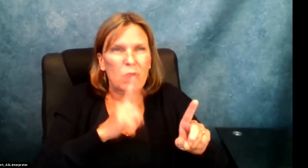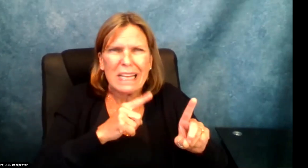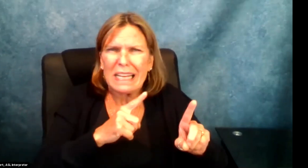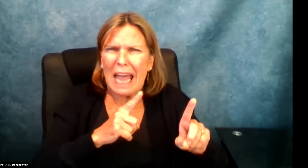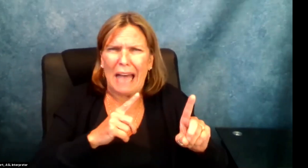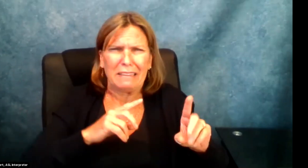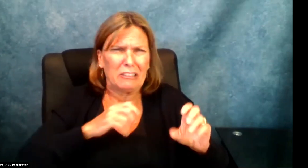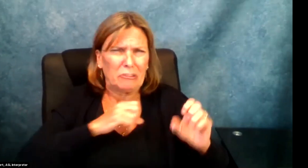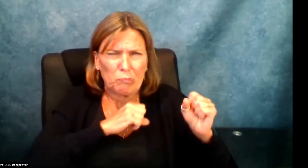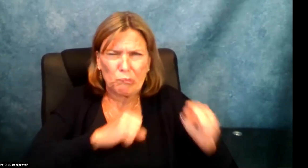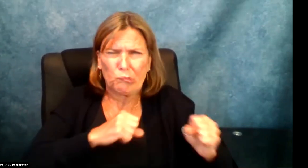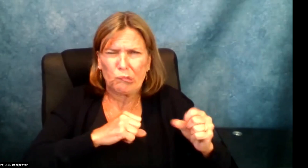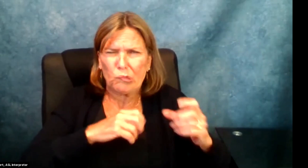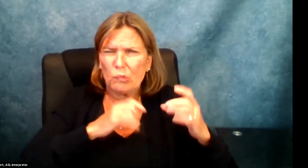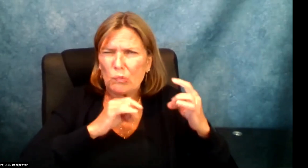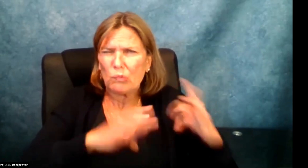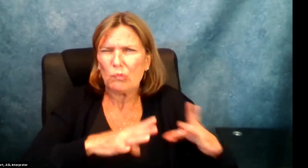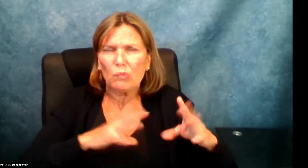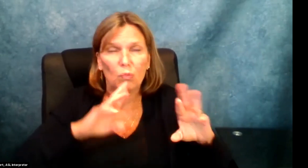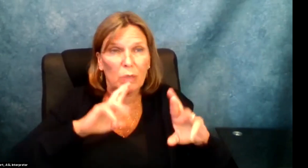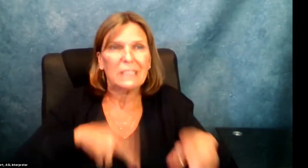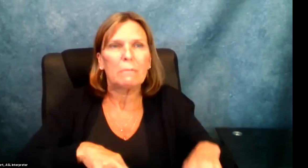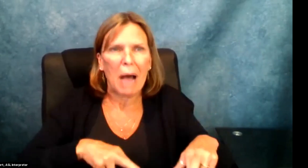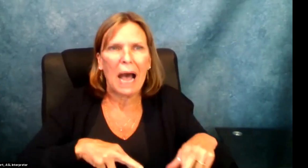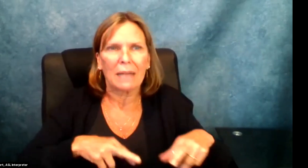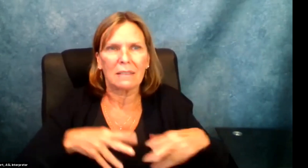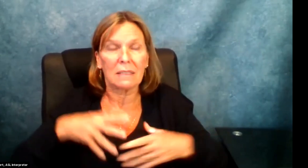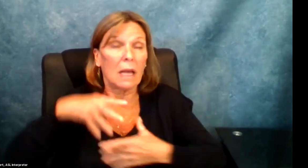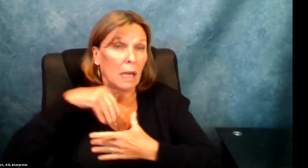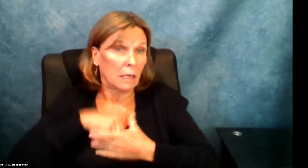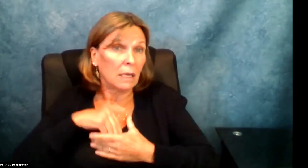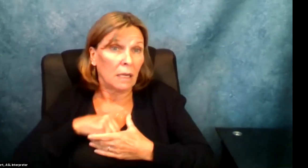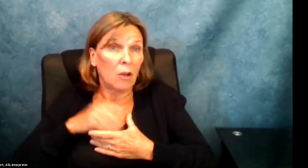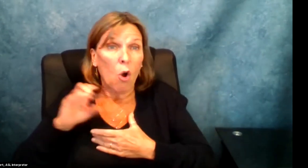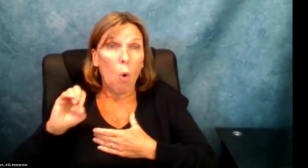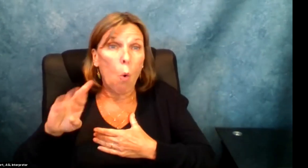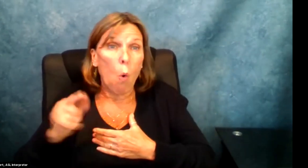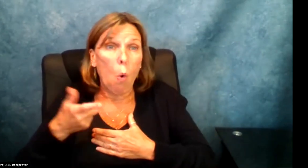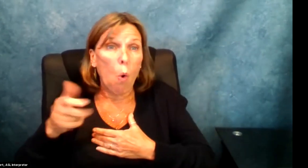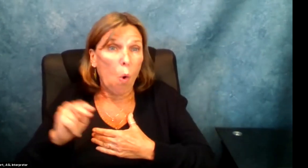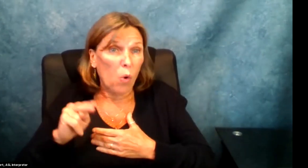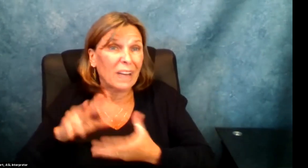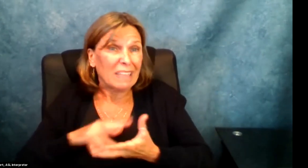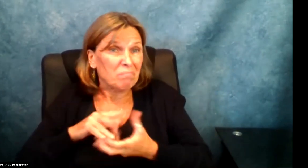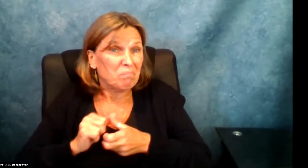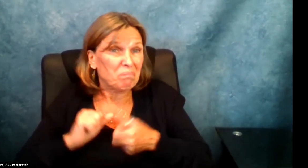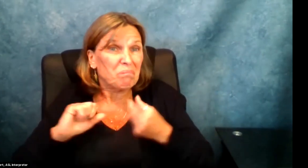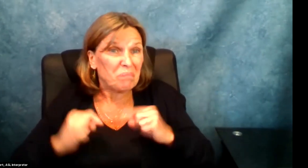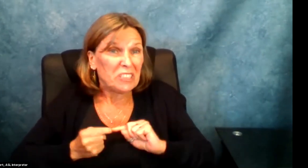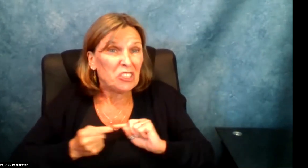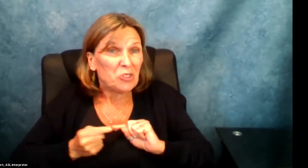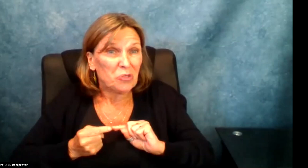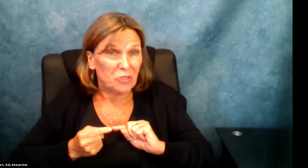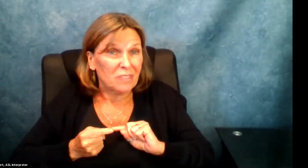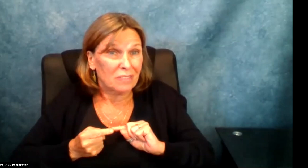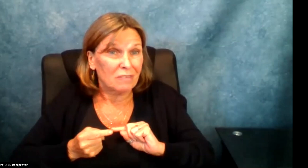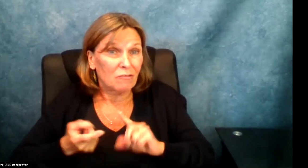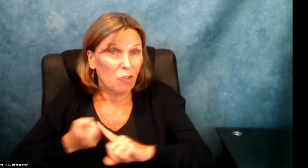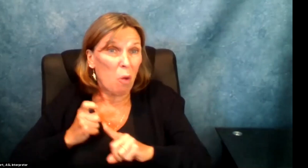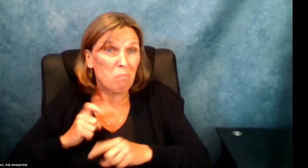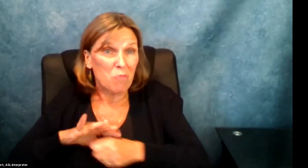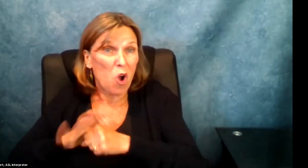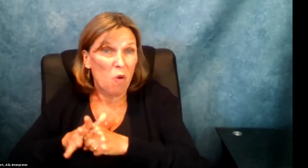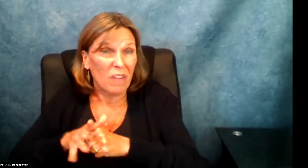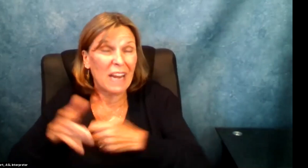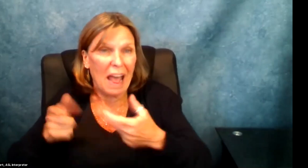inflammatory response, and that can cause some organ injury. And it's just, if we have enough kids who are getting it, we're going to have